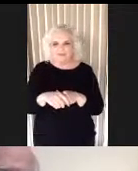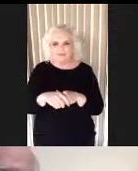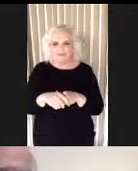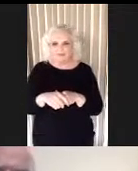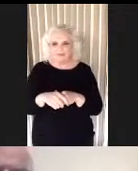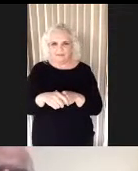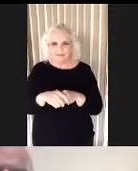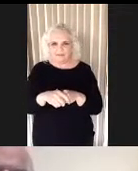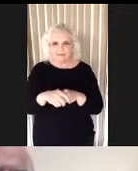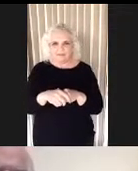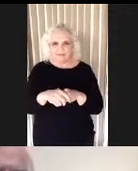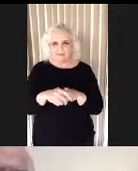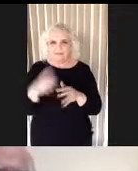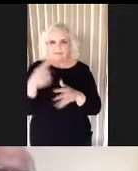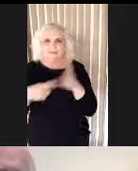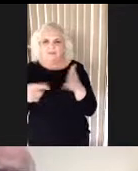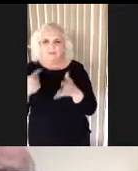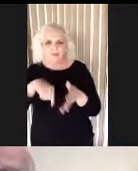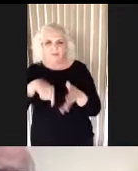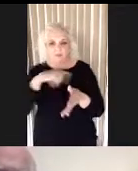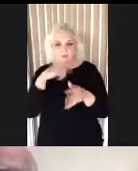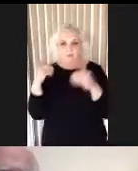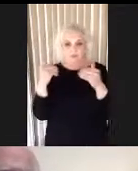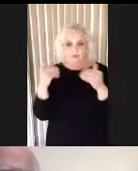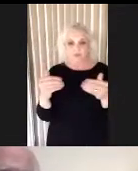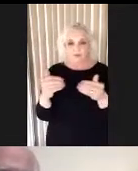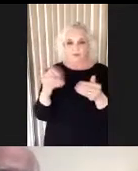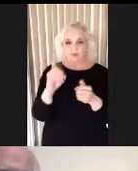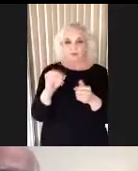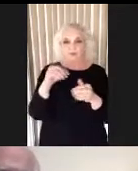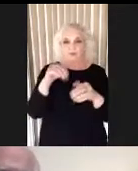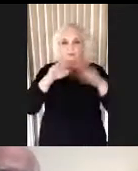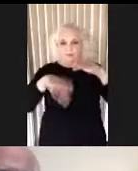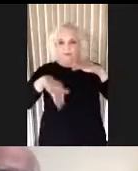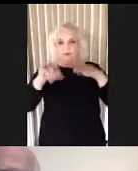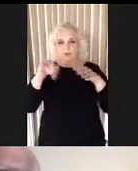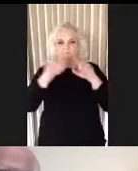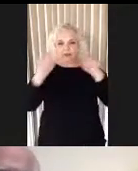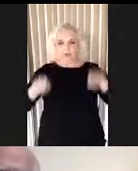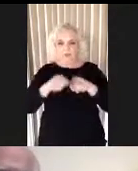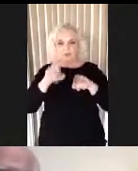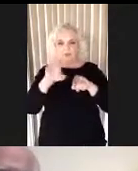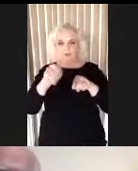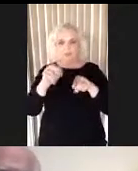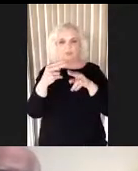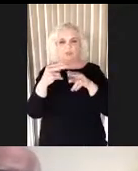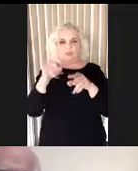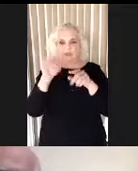So what we're going to do, and down at the bottom of your screen, you see a button called